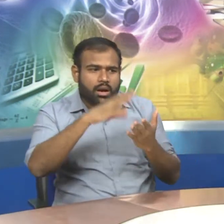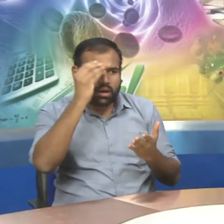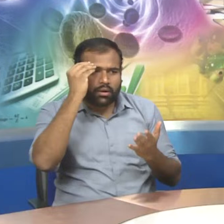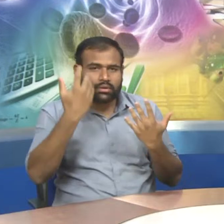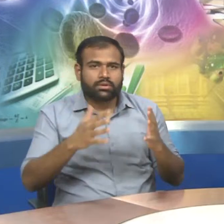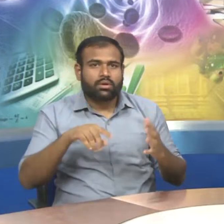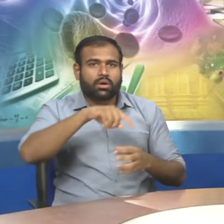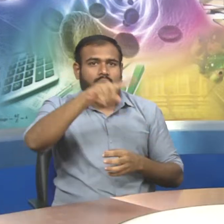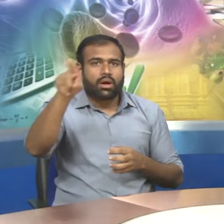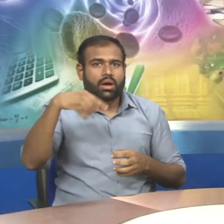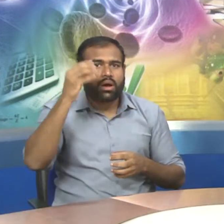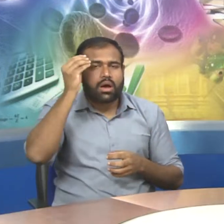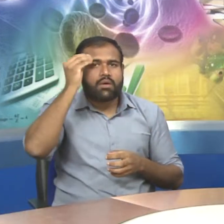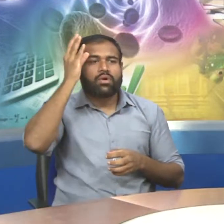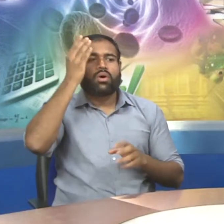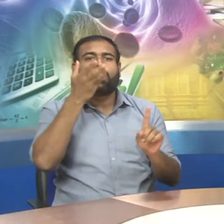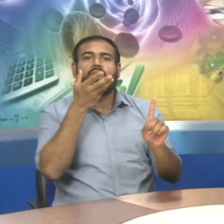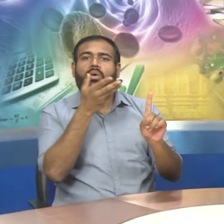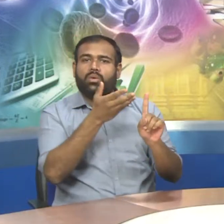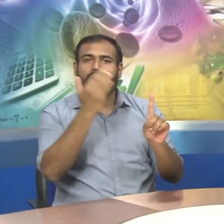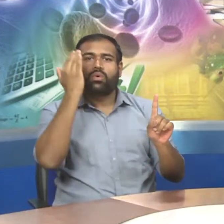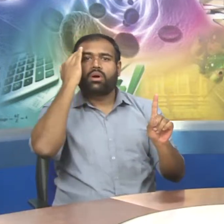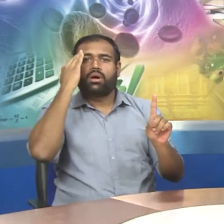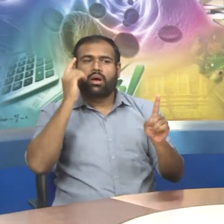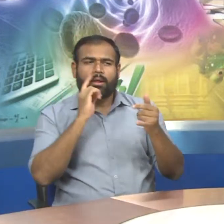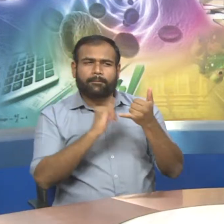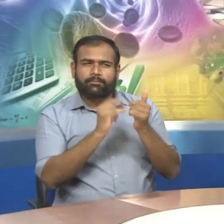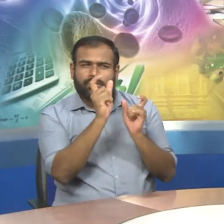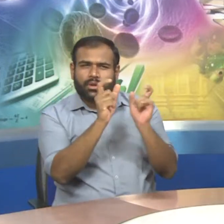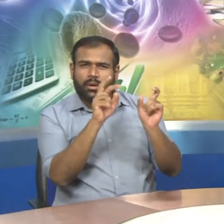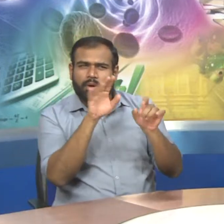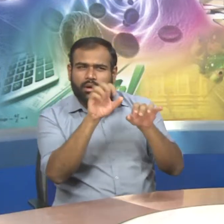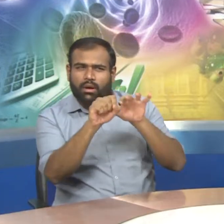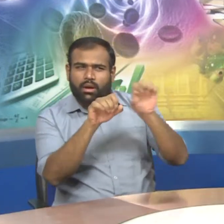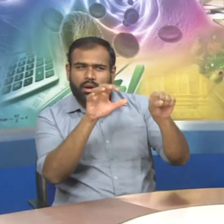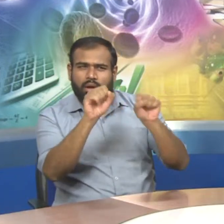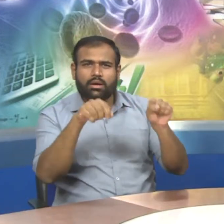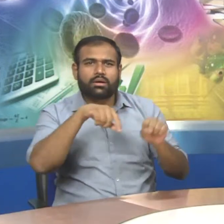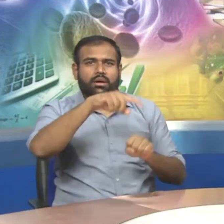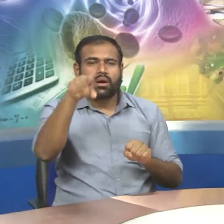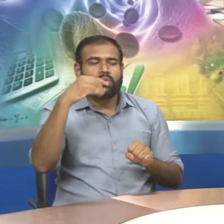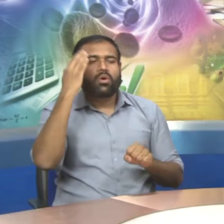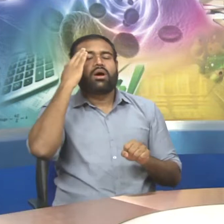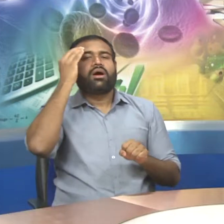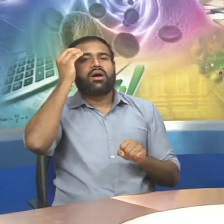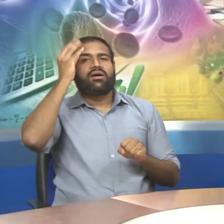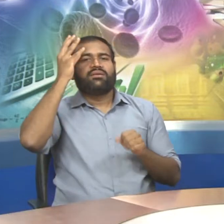demonstration and an awareness about the complex structure within the ISL signs.